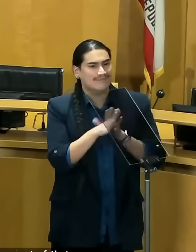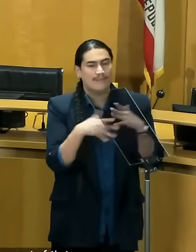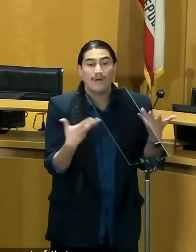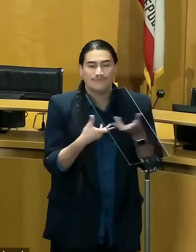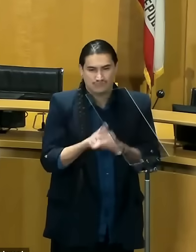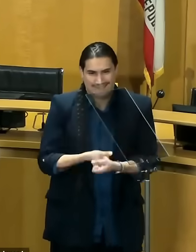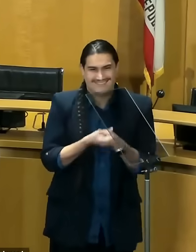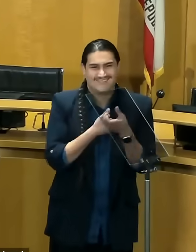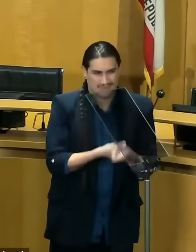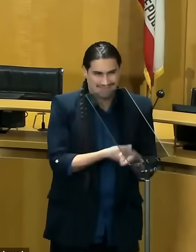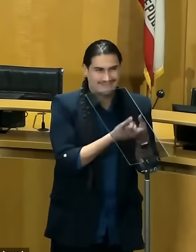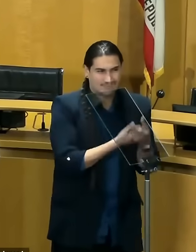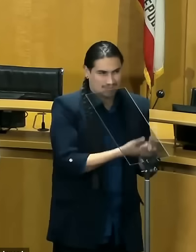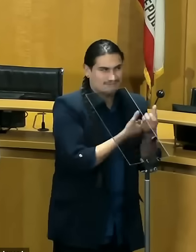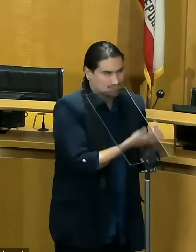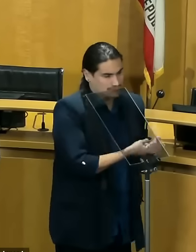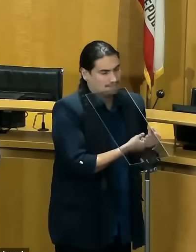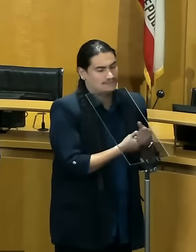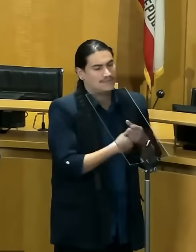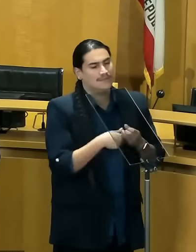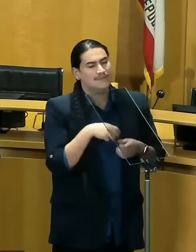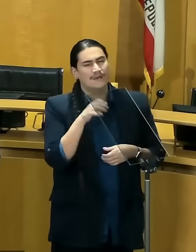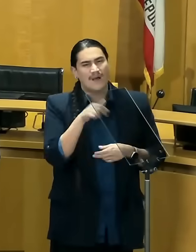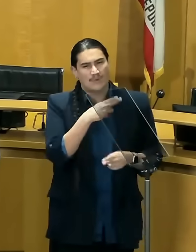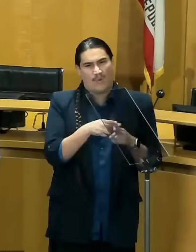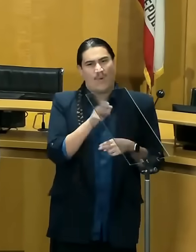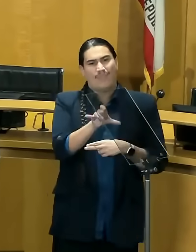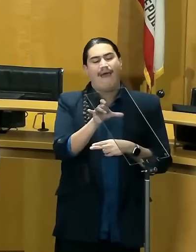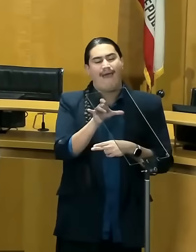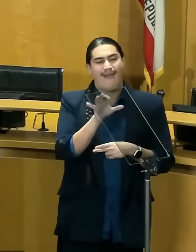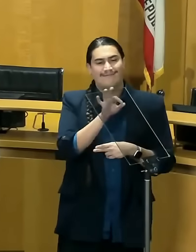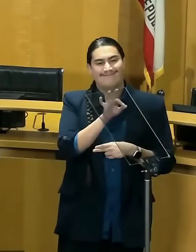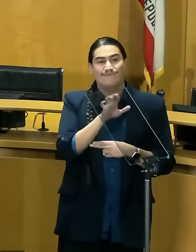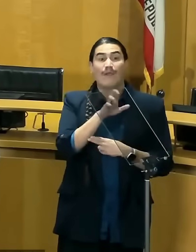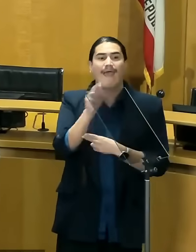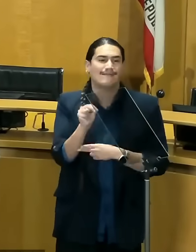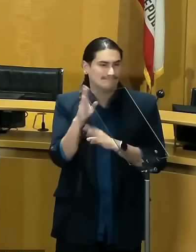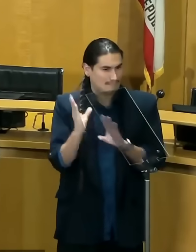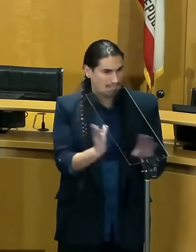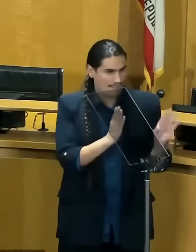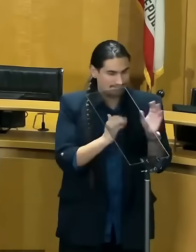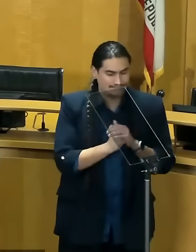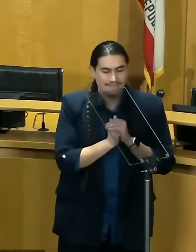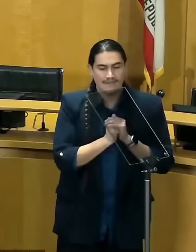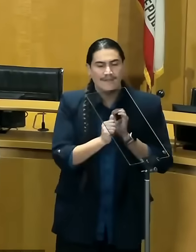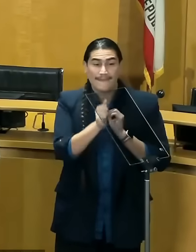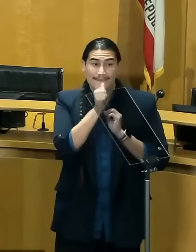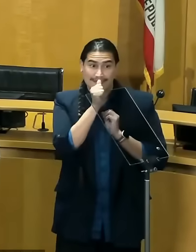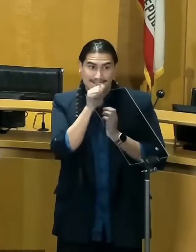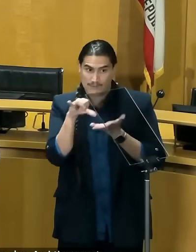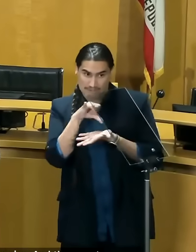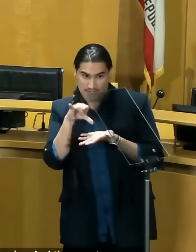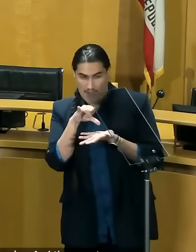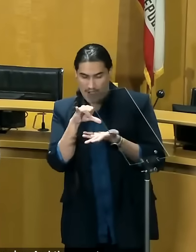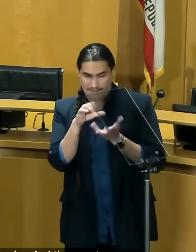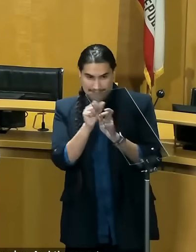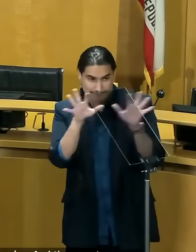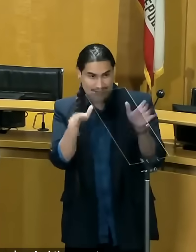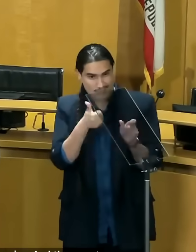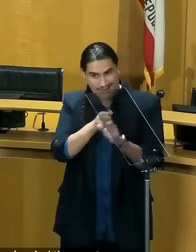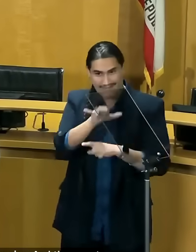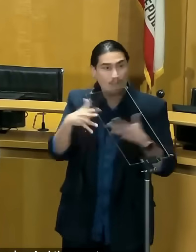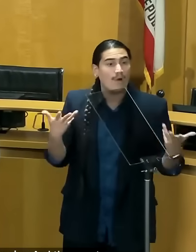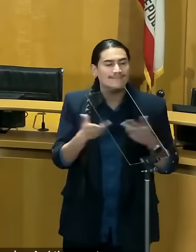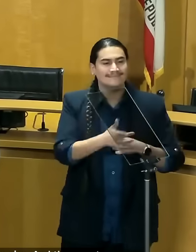And it was what I call the Fran plan. And the secret sauce is